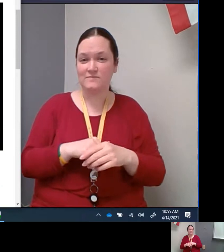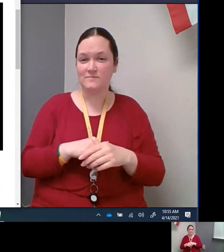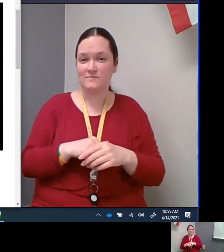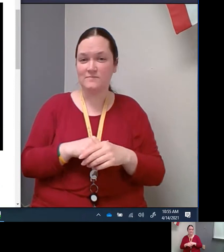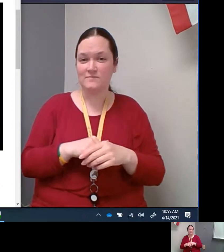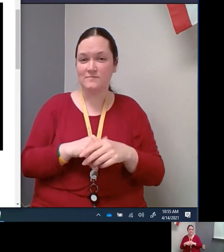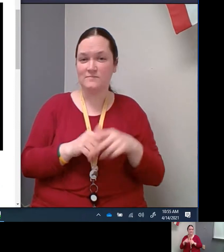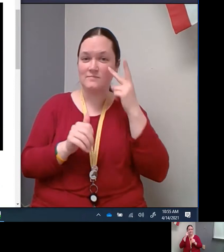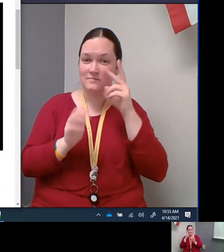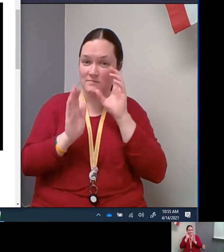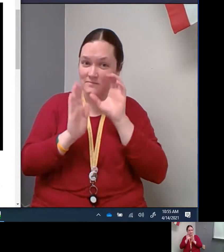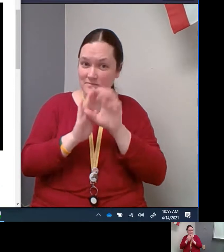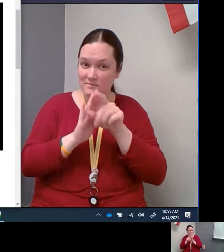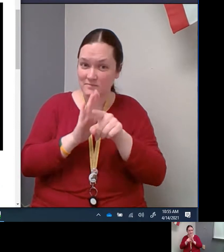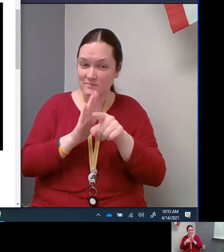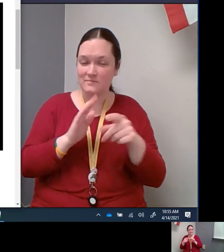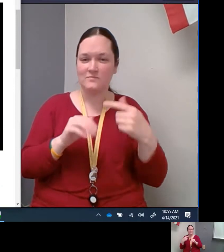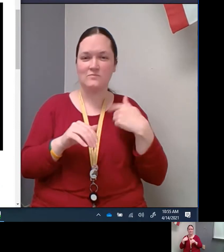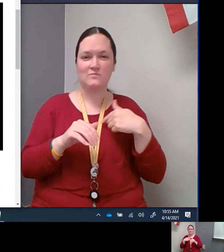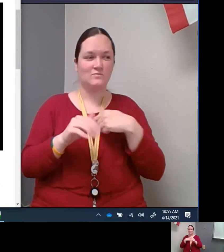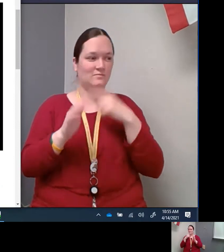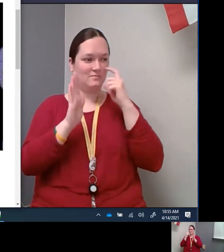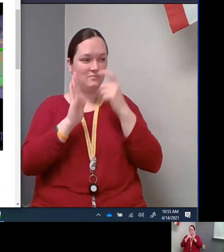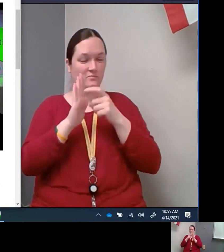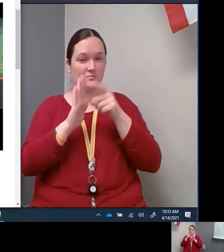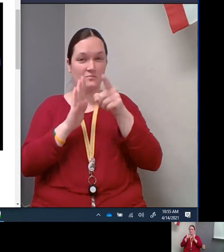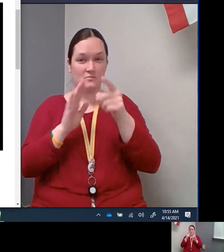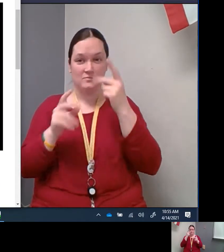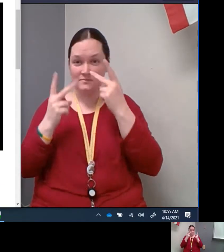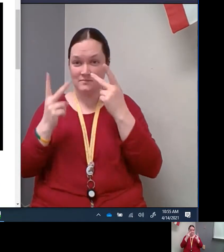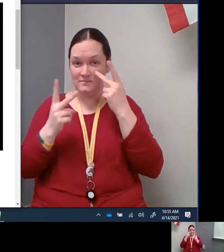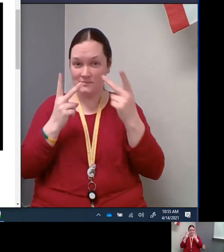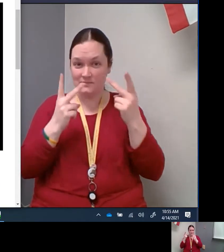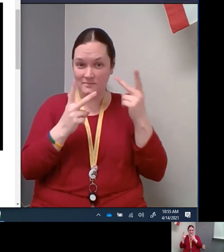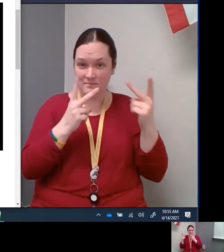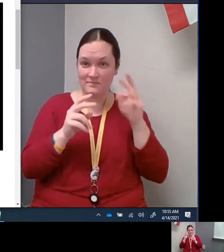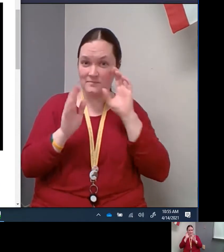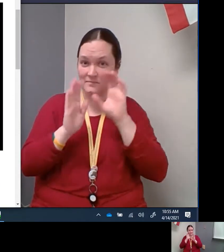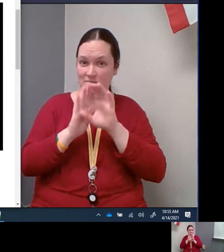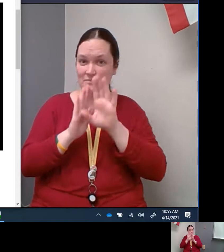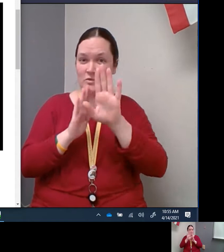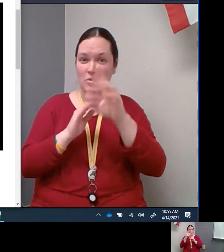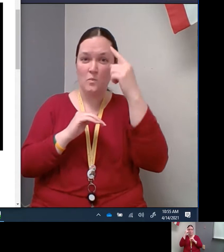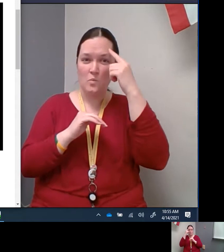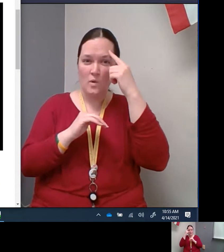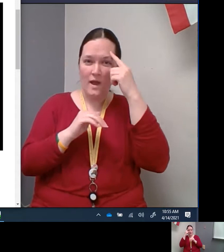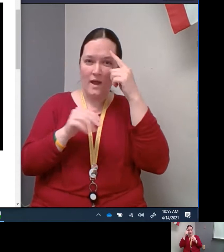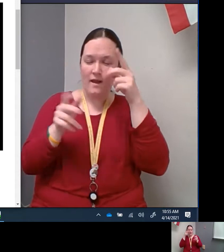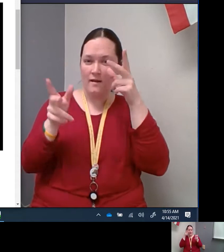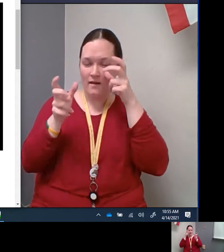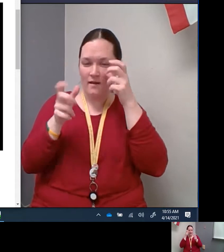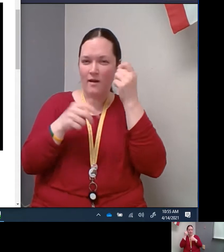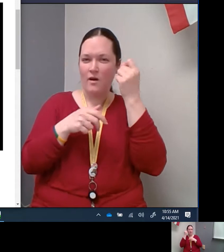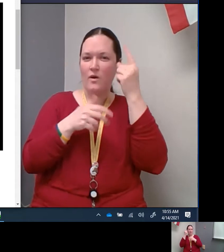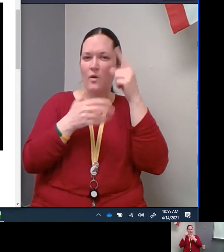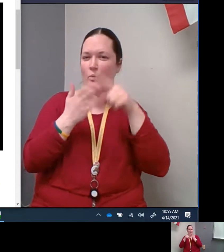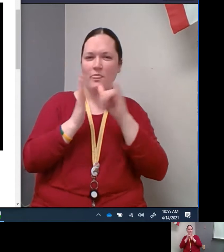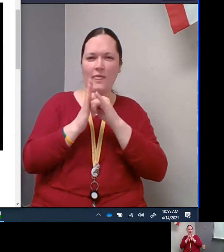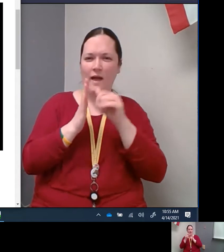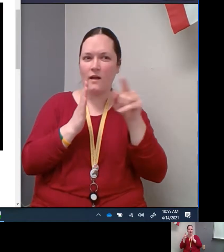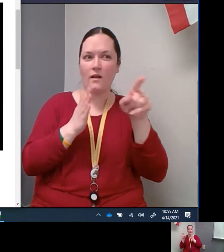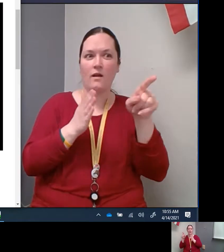and then that. And what we find is as you look at those images, your brain is integrating. It's making sense of all that information.